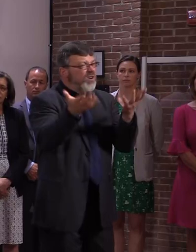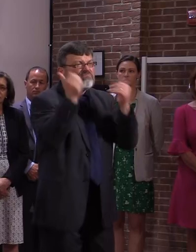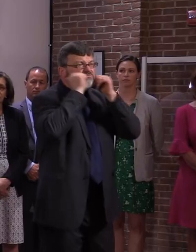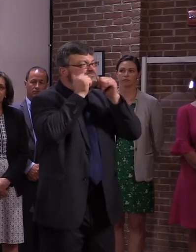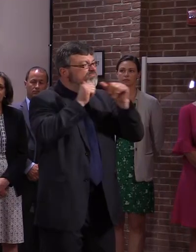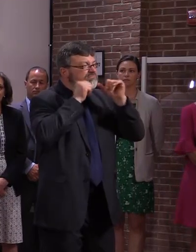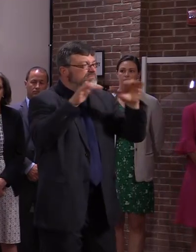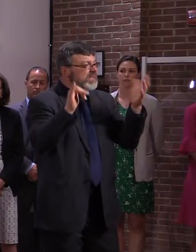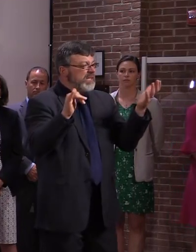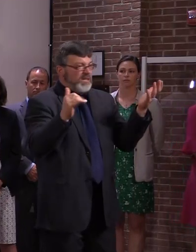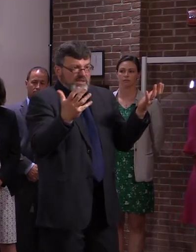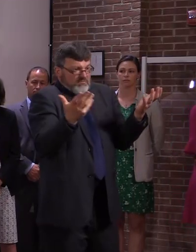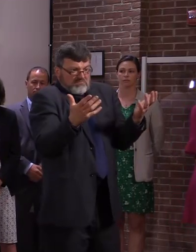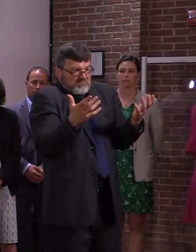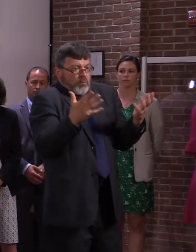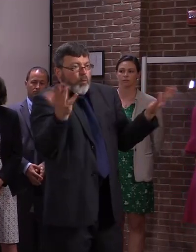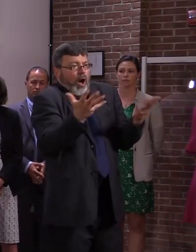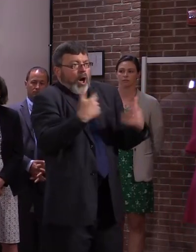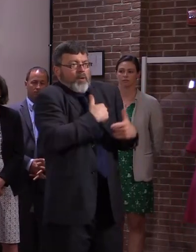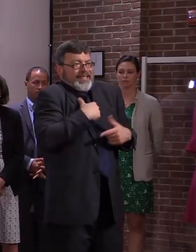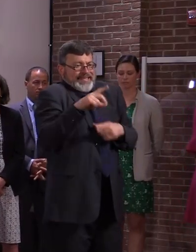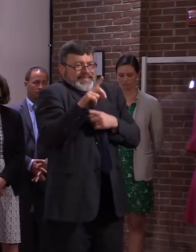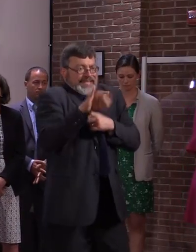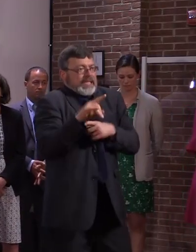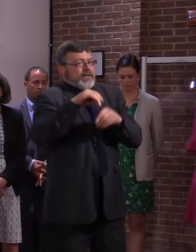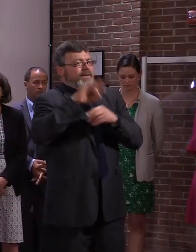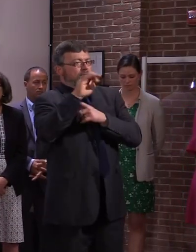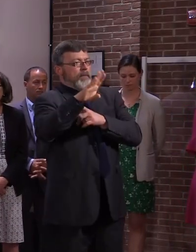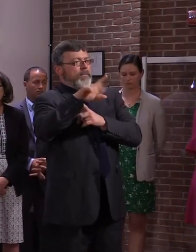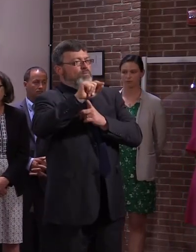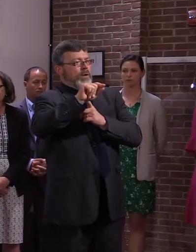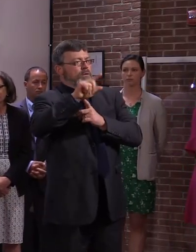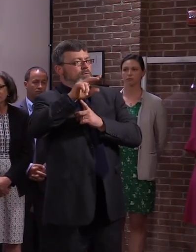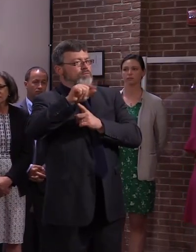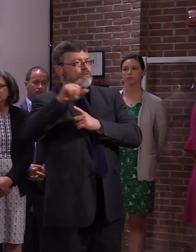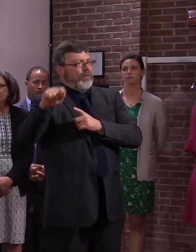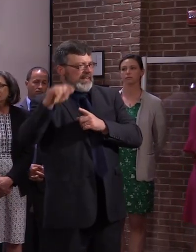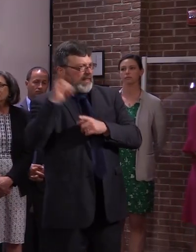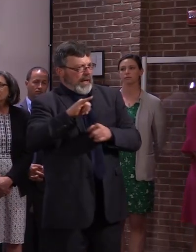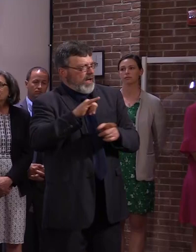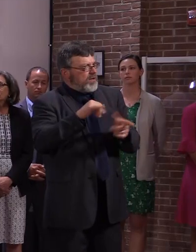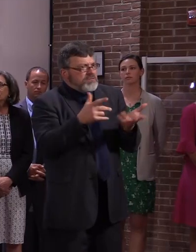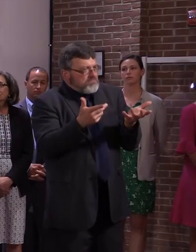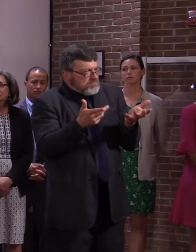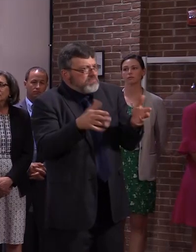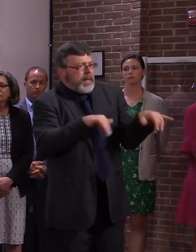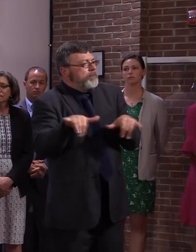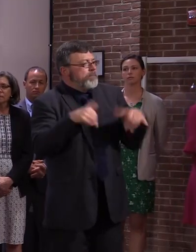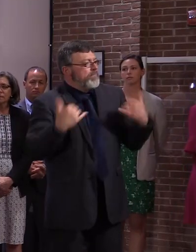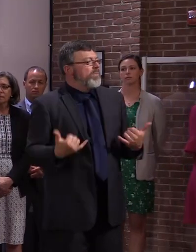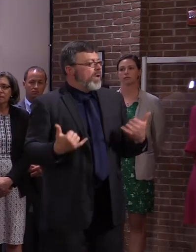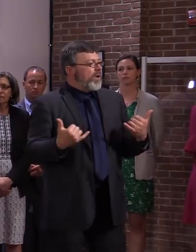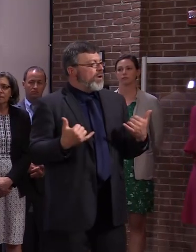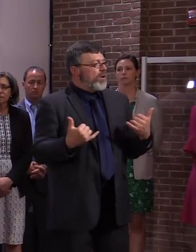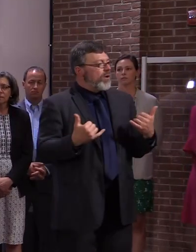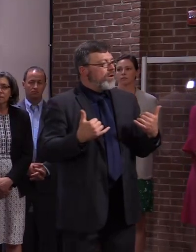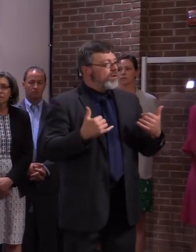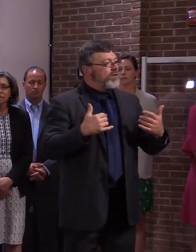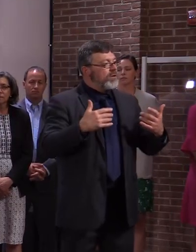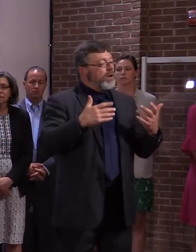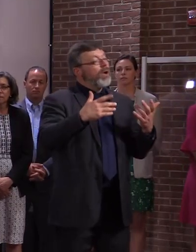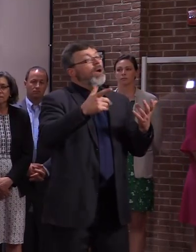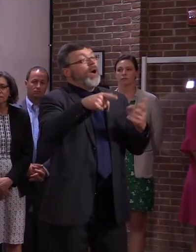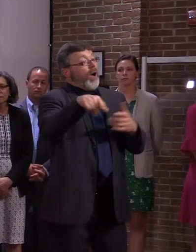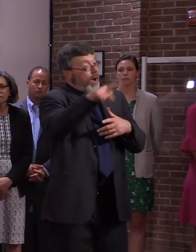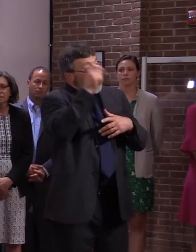what we're going back to. Obviously, this is takes self-responsibility, and there will be some people, as I mentioned in my